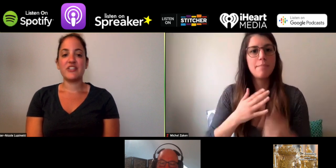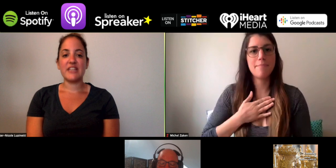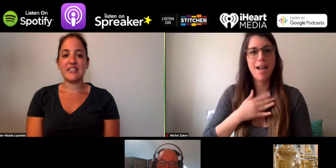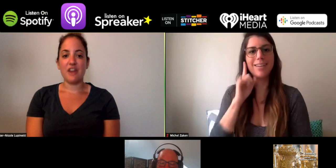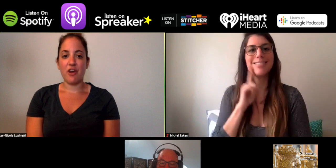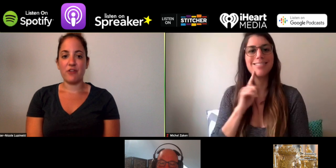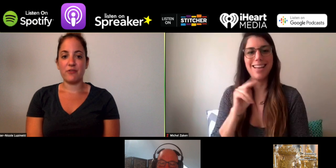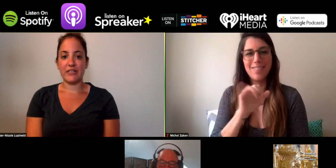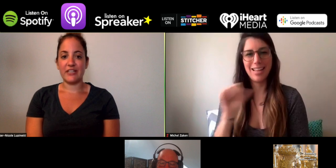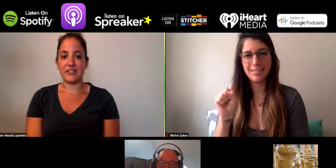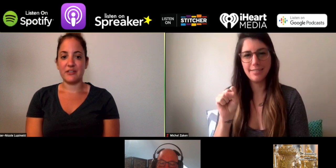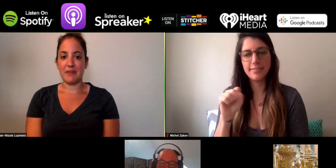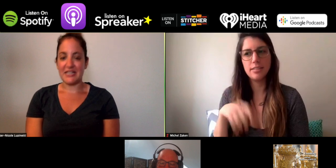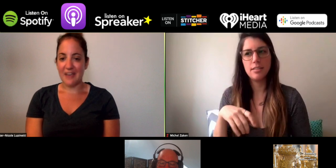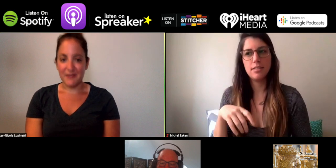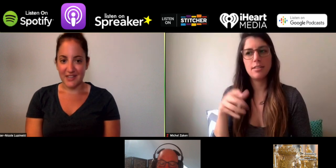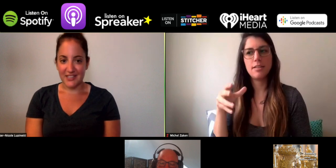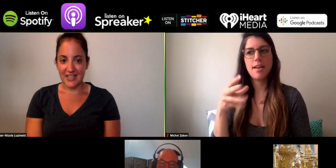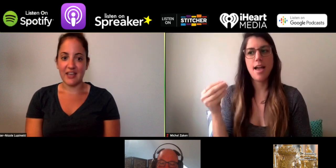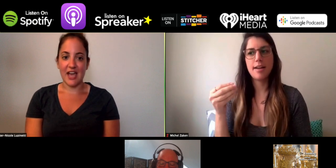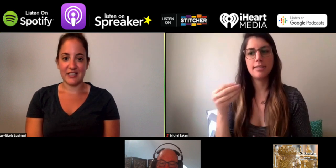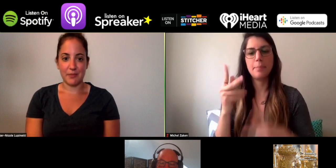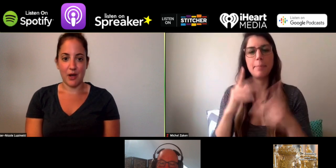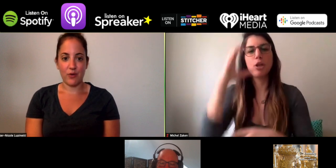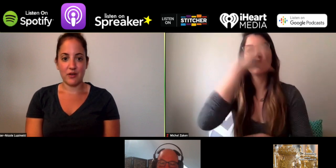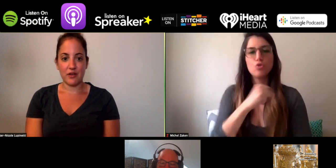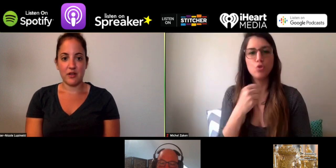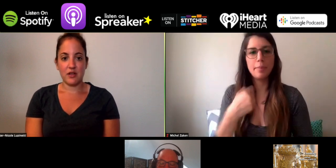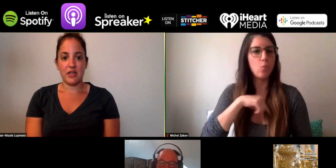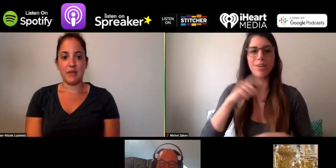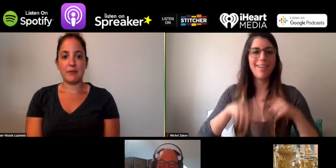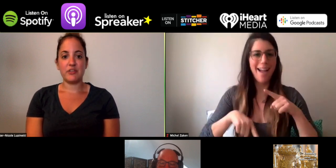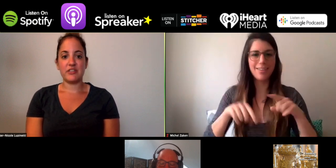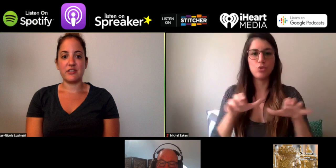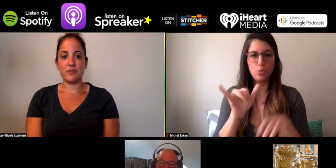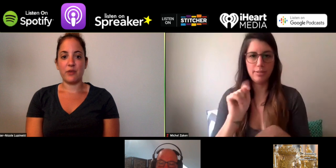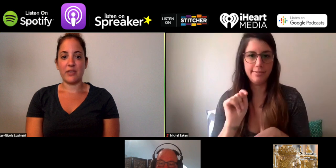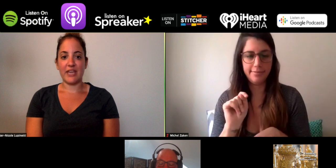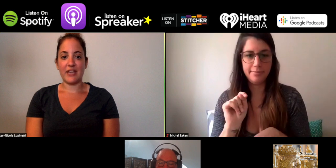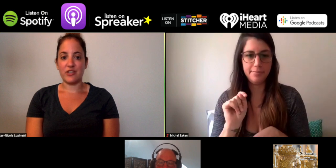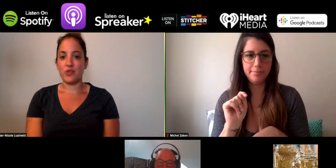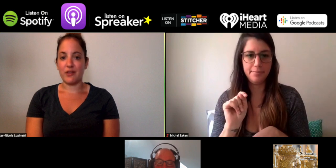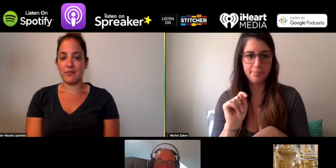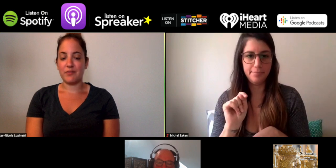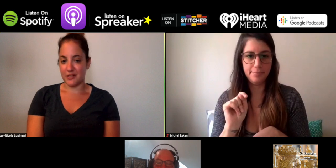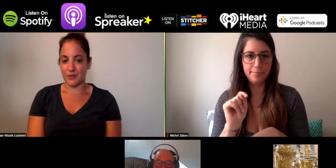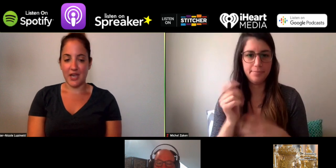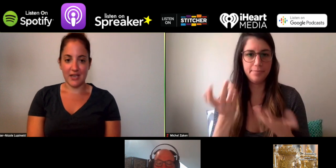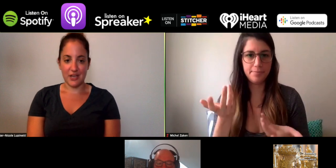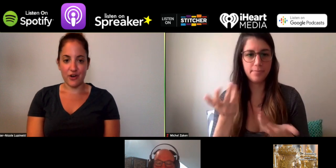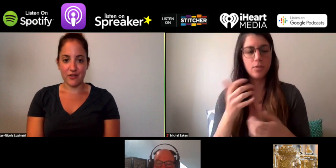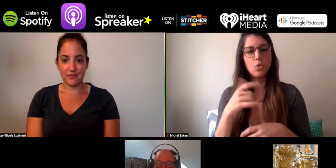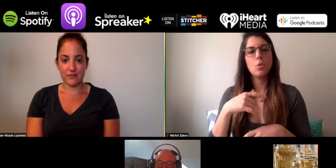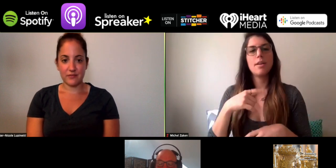it's just things that aren't related to my deafness I get asked about. And people just assume that we can't do it because we